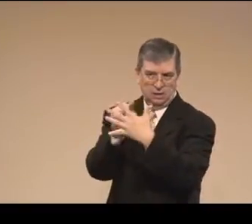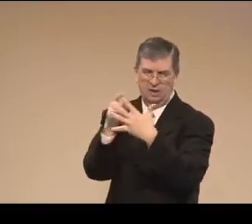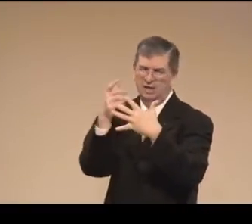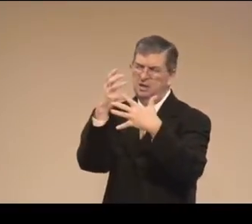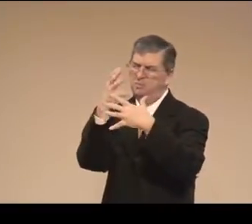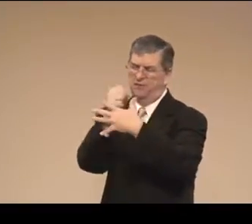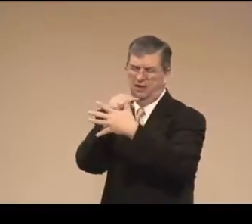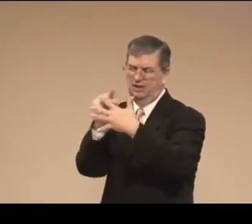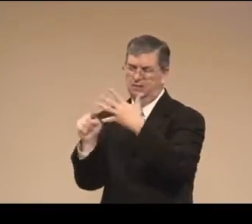Now there's 6